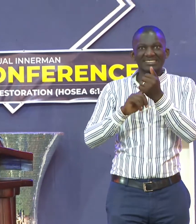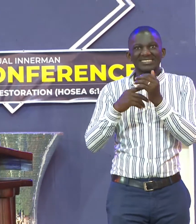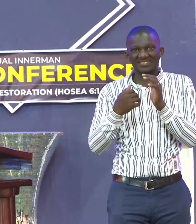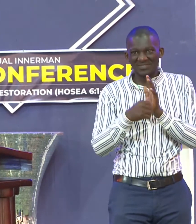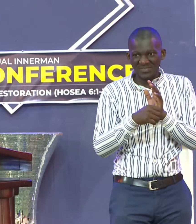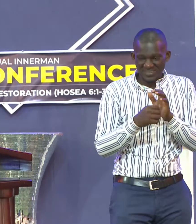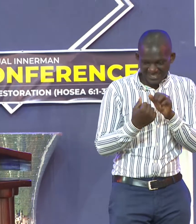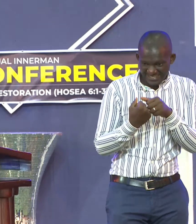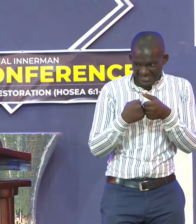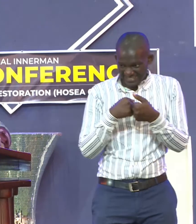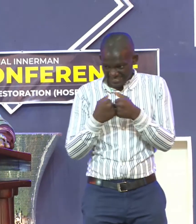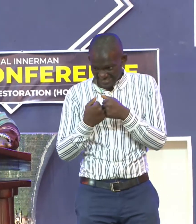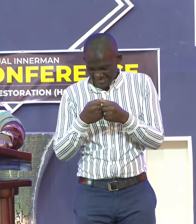get a